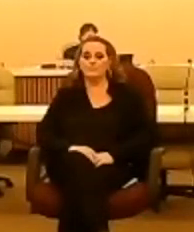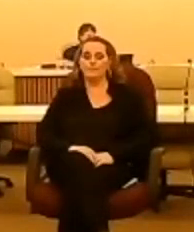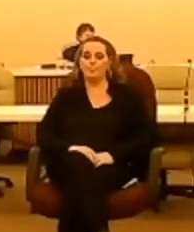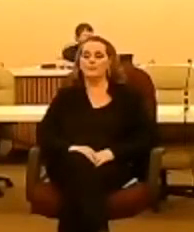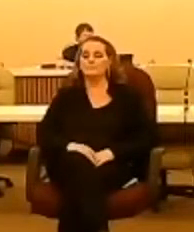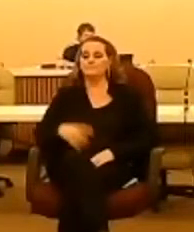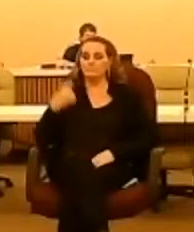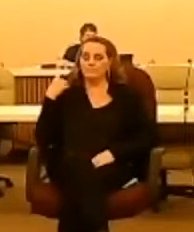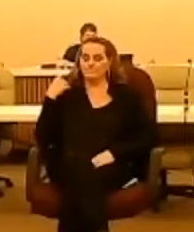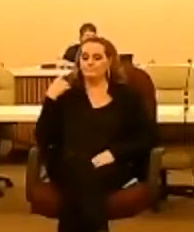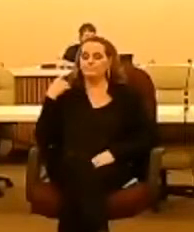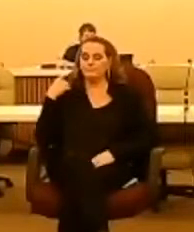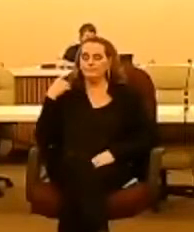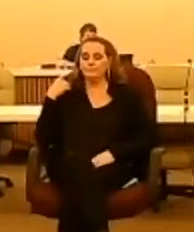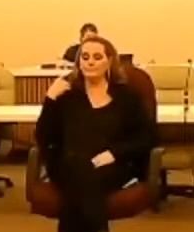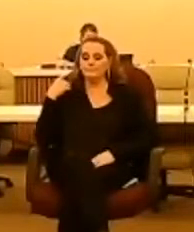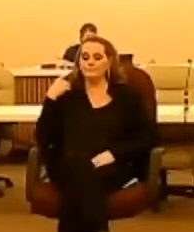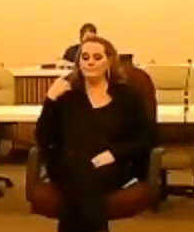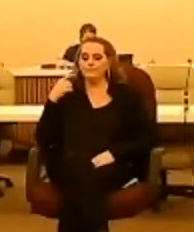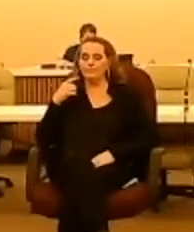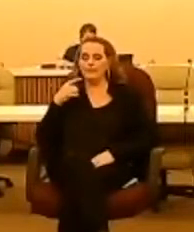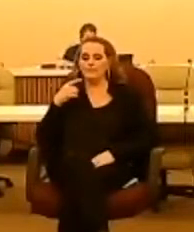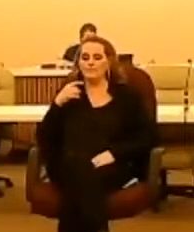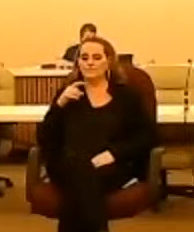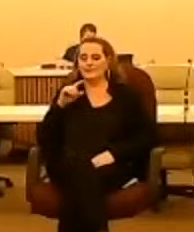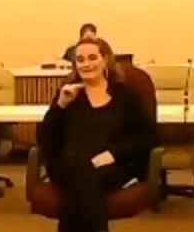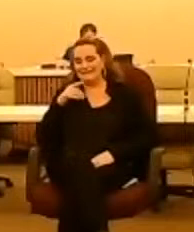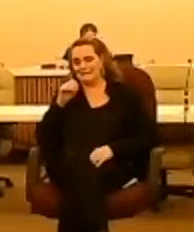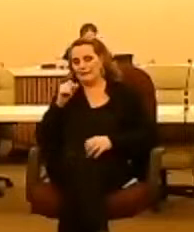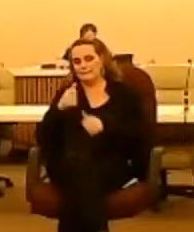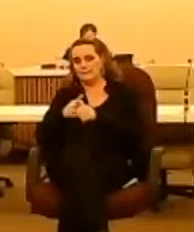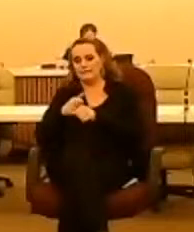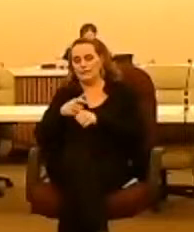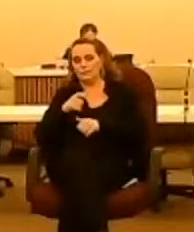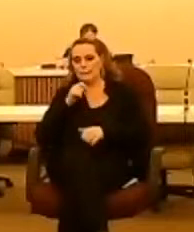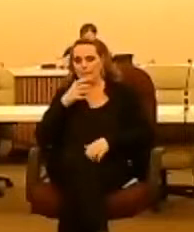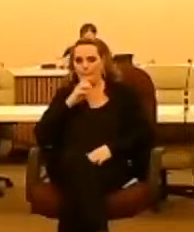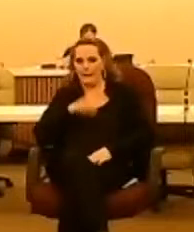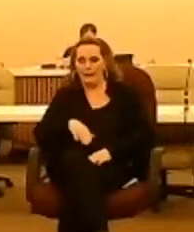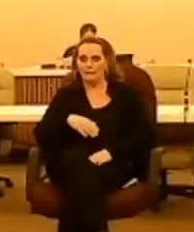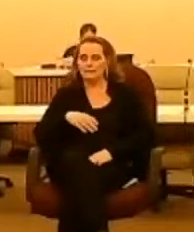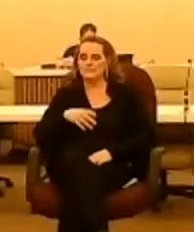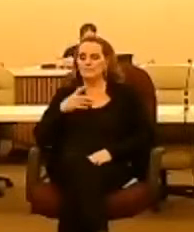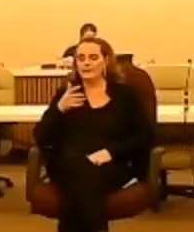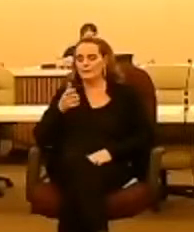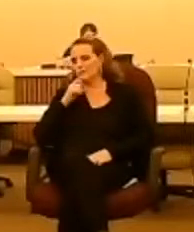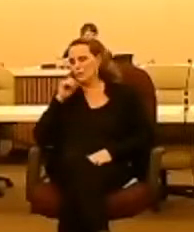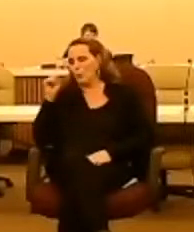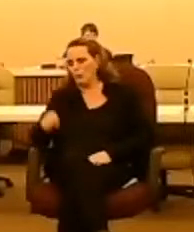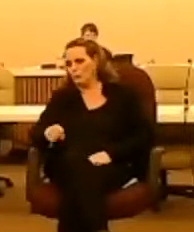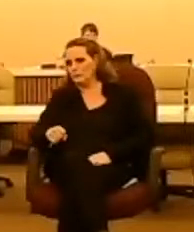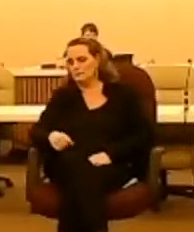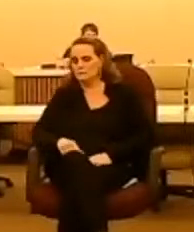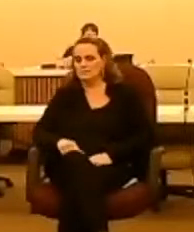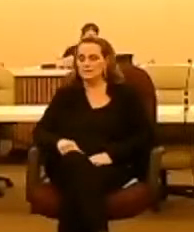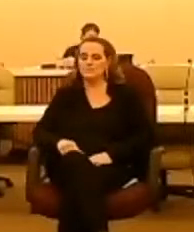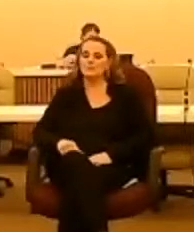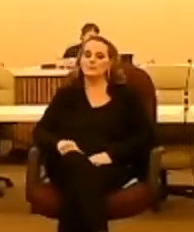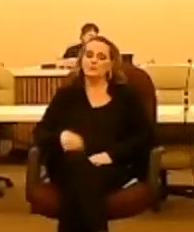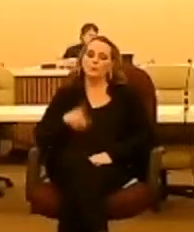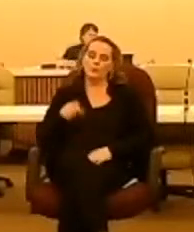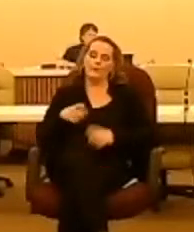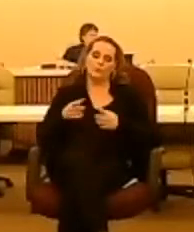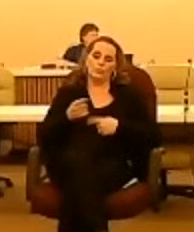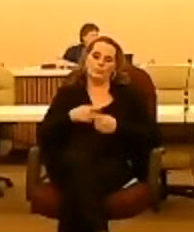Yeah, it wasn't that the tanks were bad, as you pointed out, that they're obsolete. So you either have to replace them